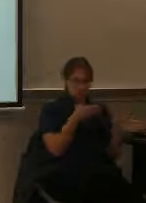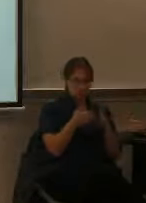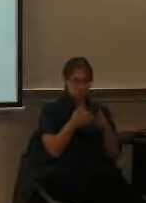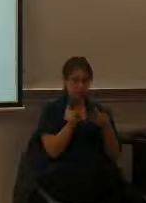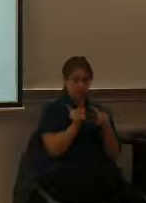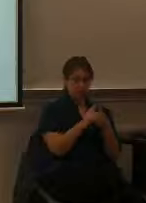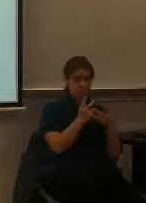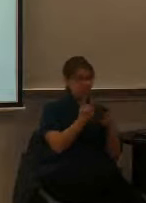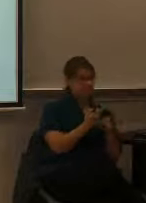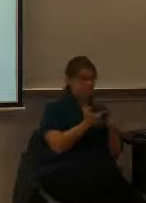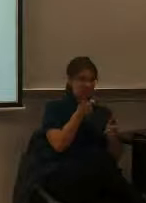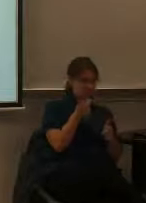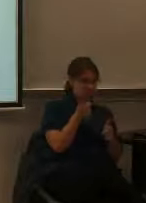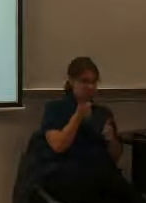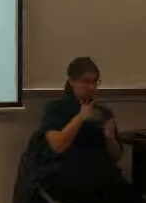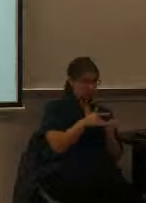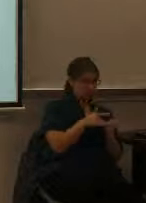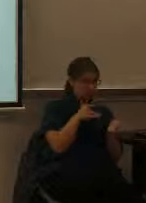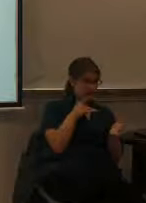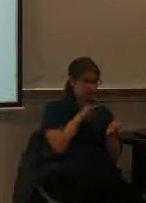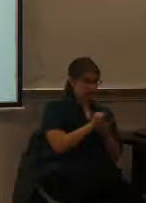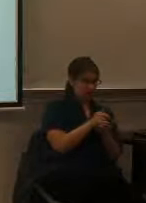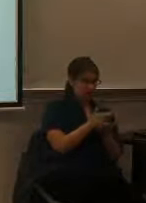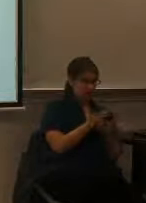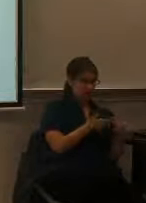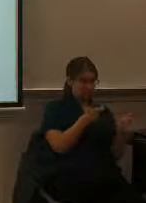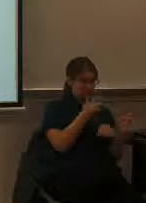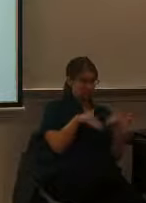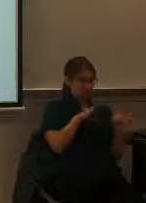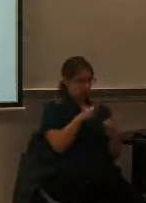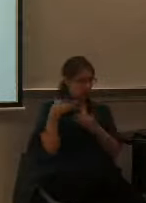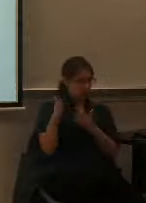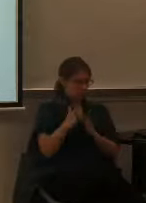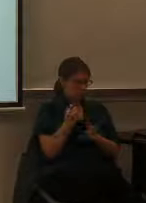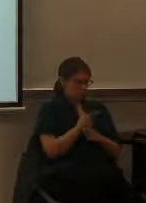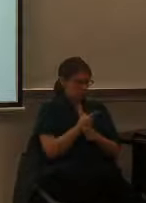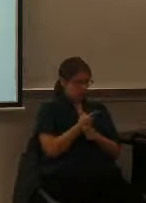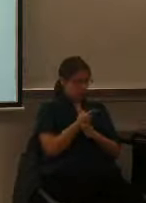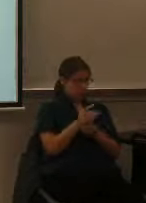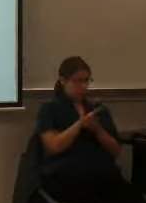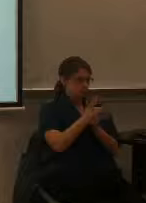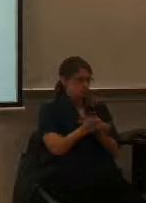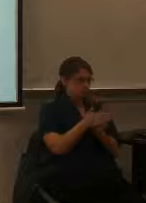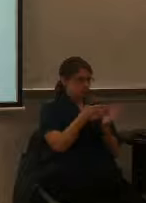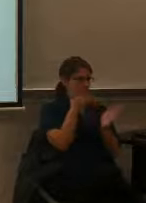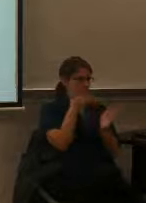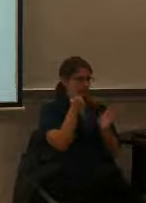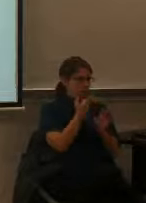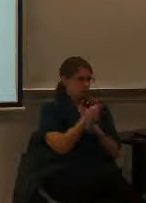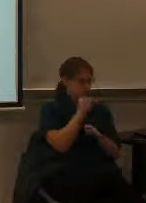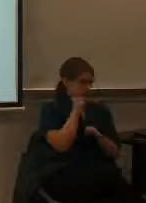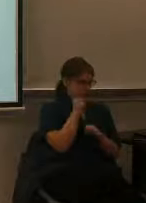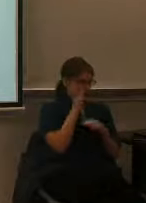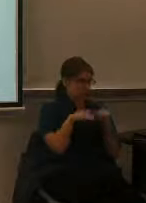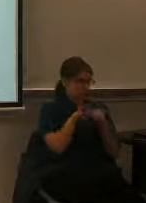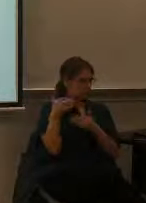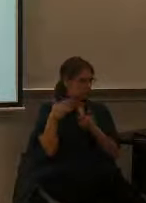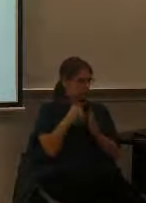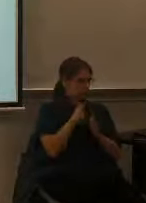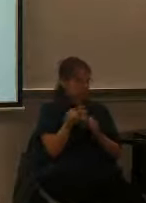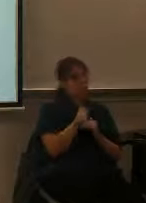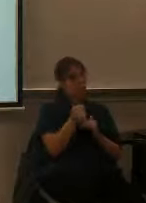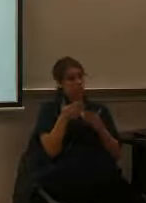can just use it faster. You can exploit the resource faster than your neighbor, right? Be better at taking up nutrients than your neighbor. The other one would